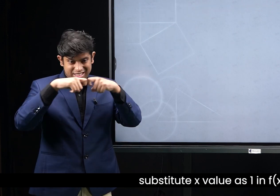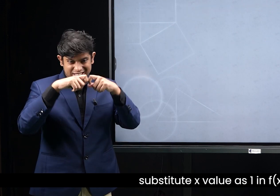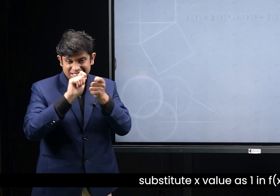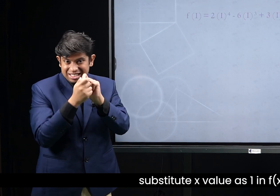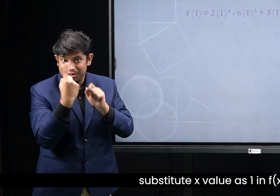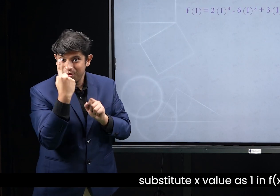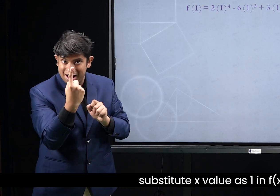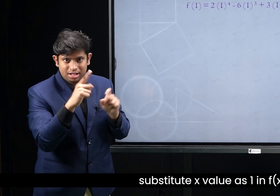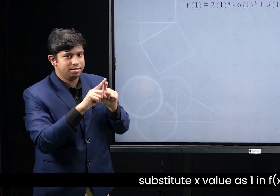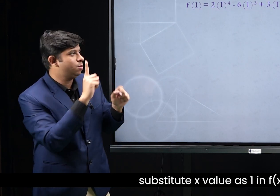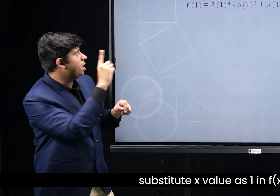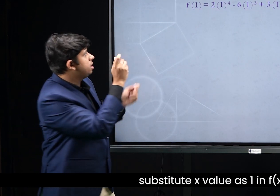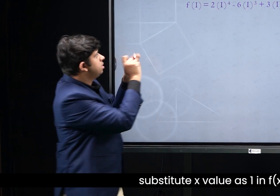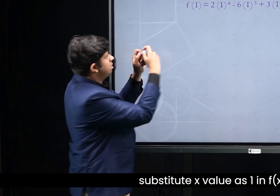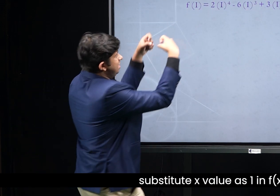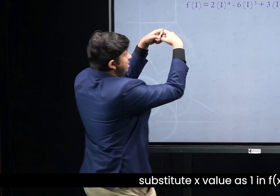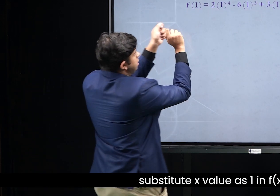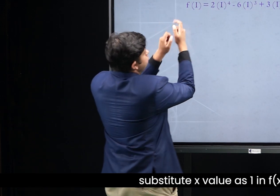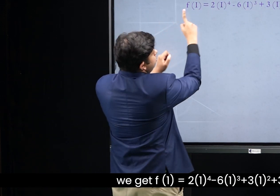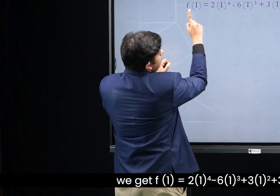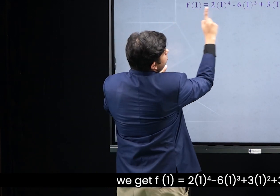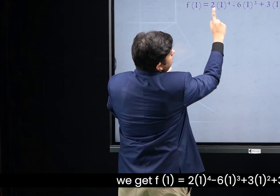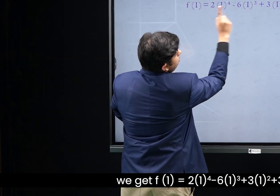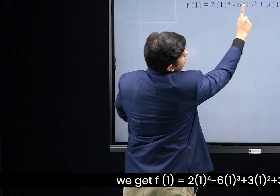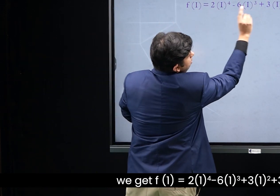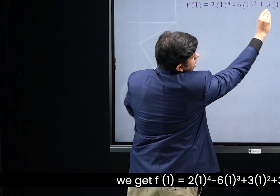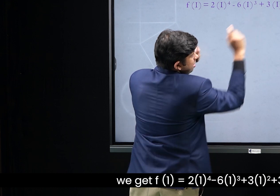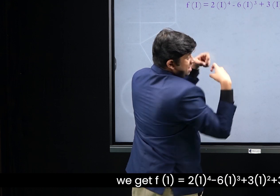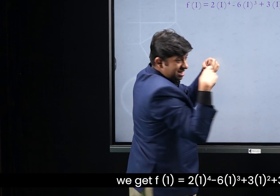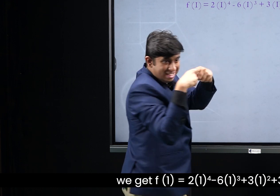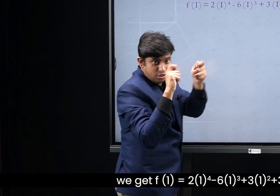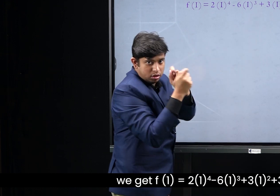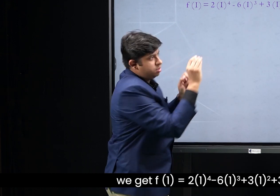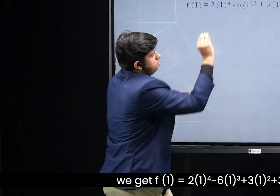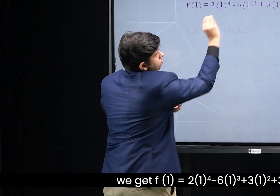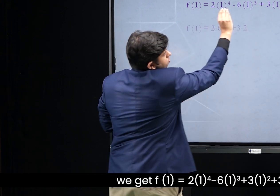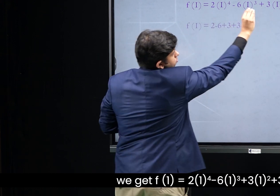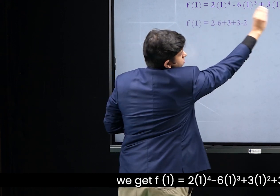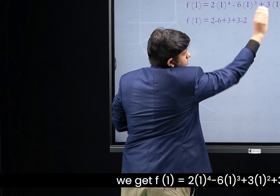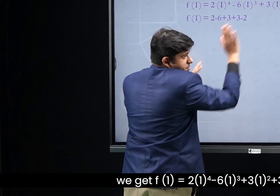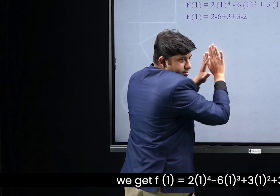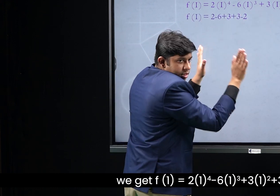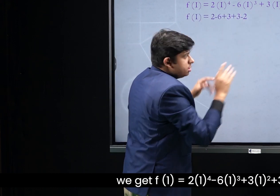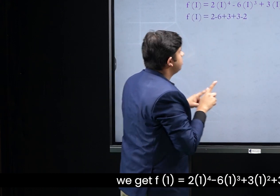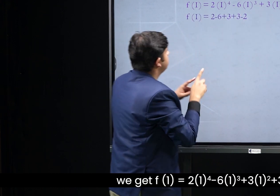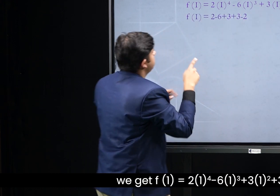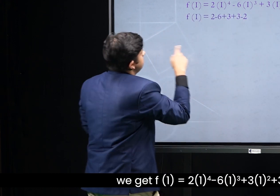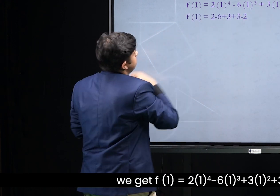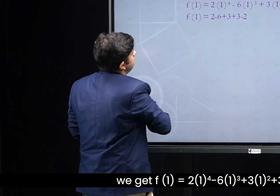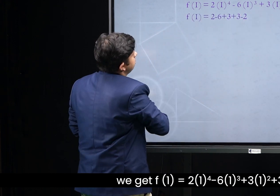Substitute x value as 1 in f of x, we get f of x is equal to 2 into 1 power 4 minus 6 into 1 power 3